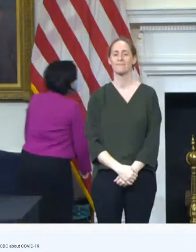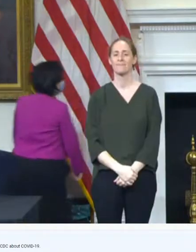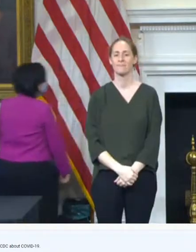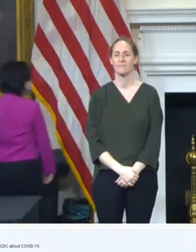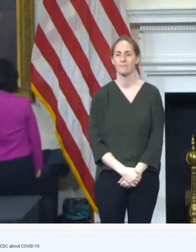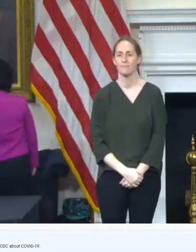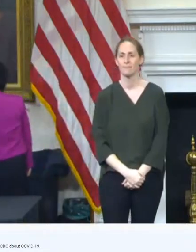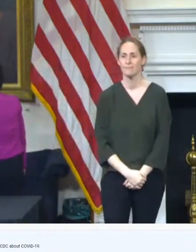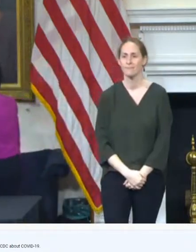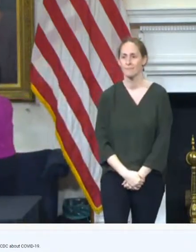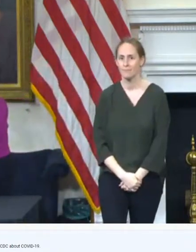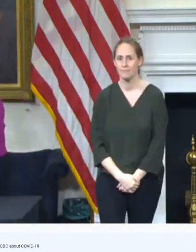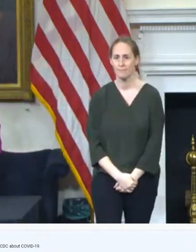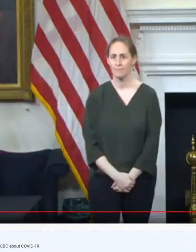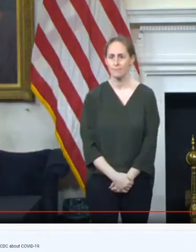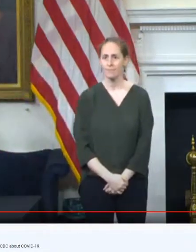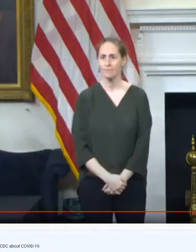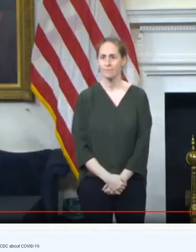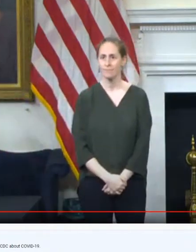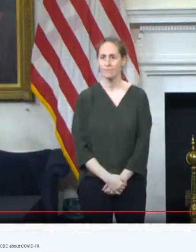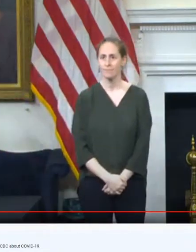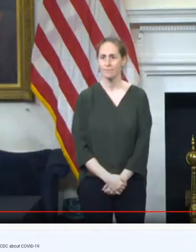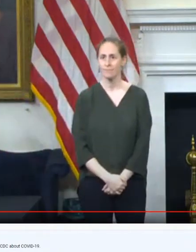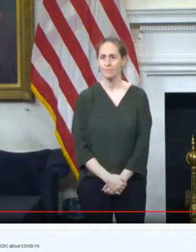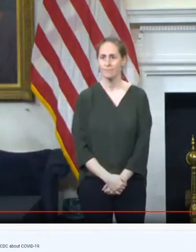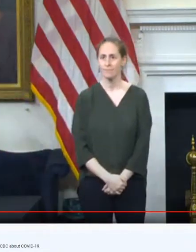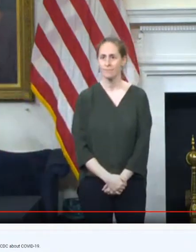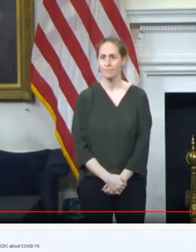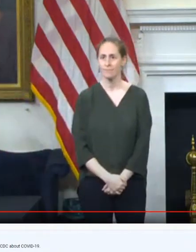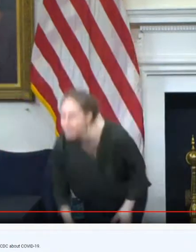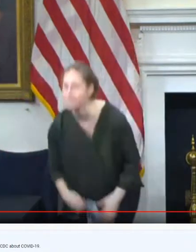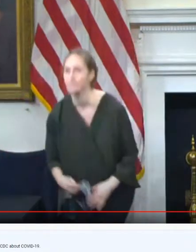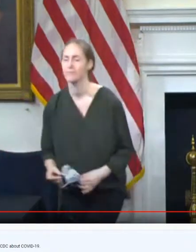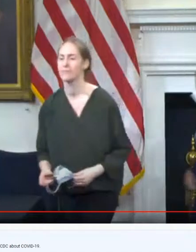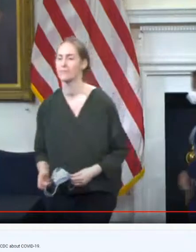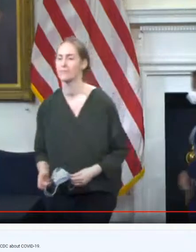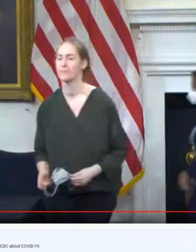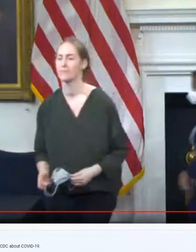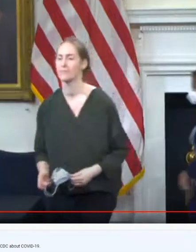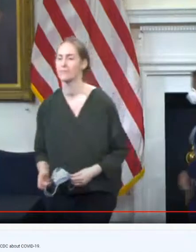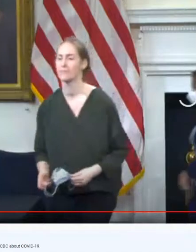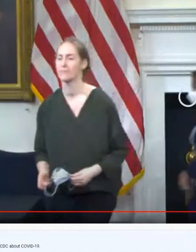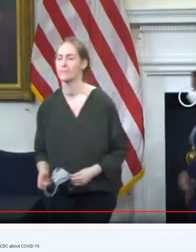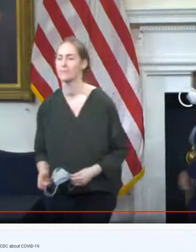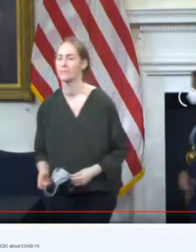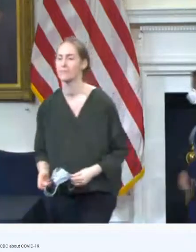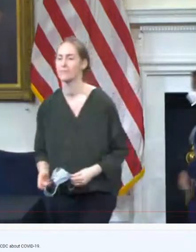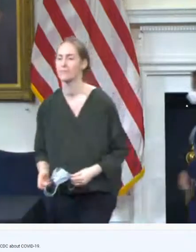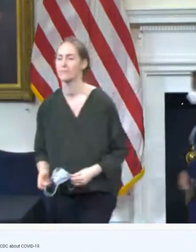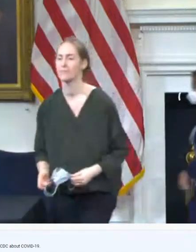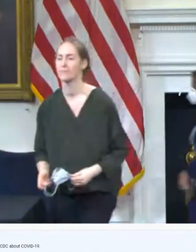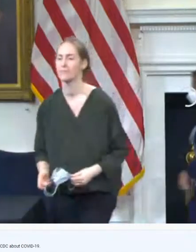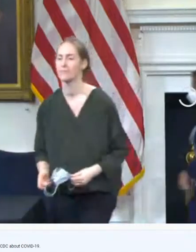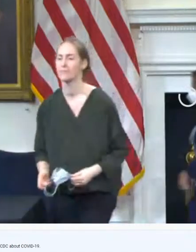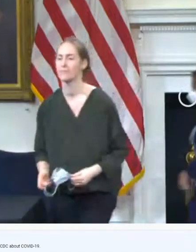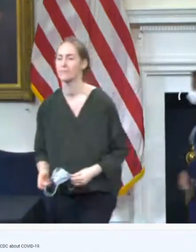So that was Governor Larry Hogan announcing another $70 million in CARES